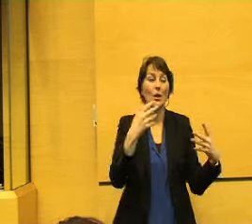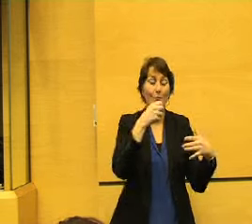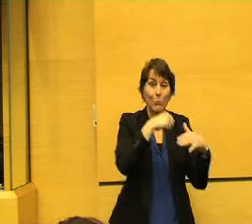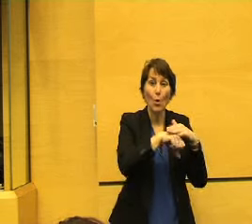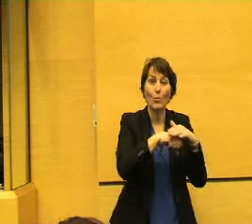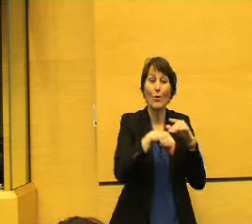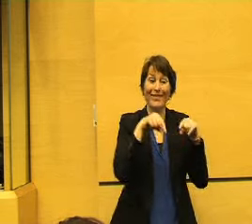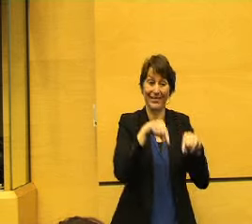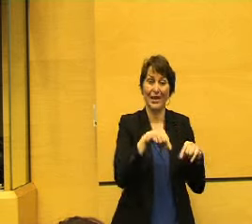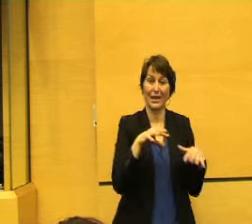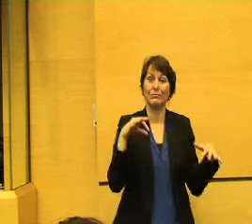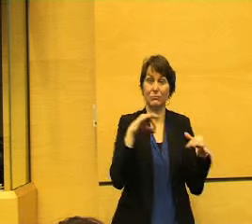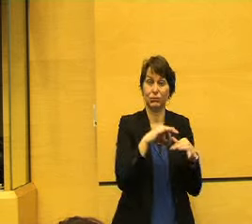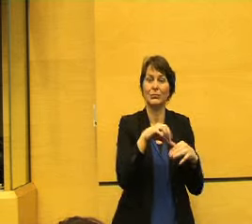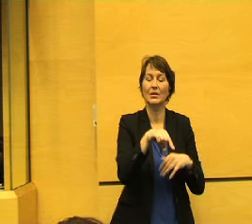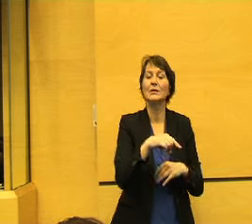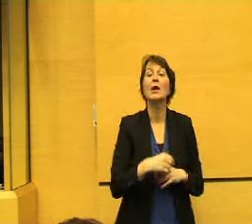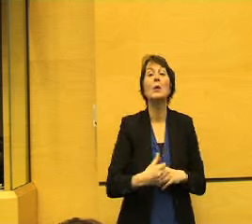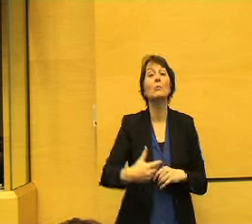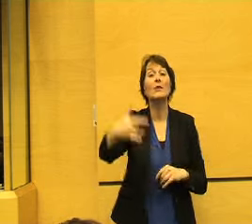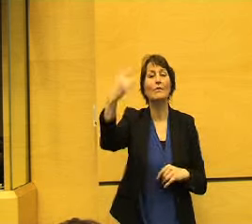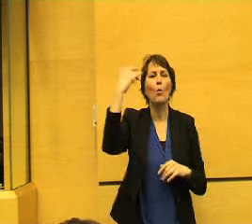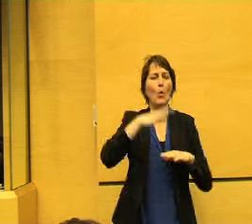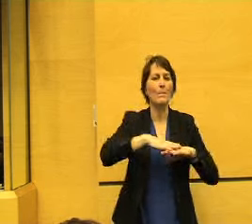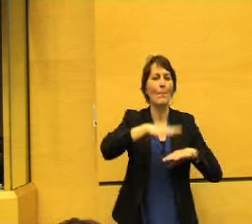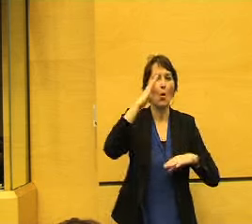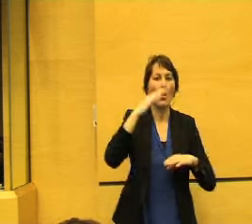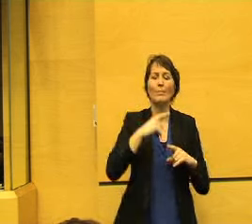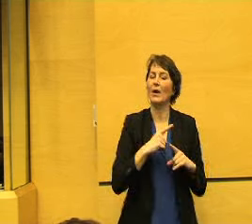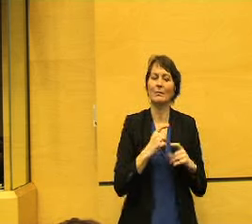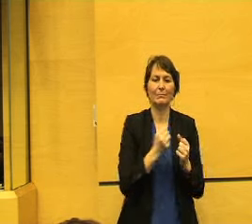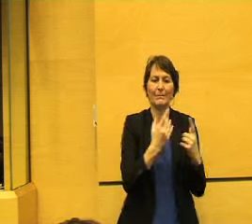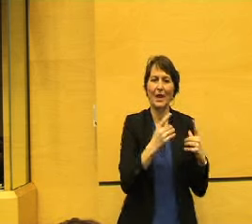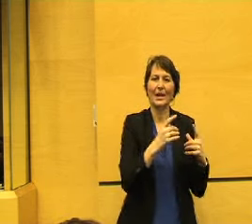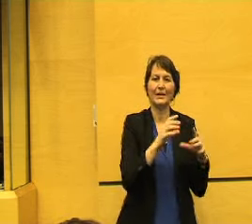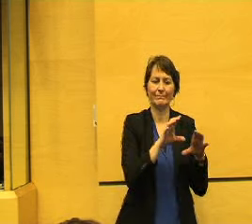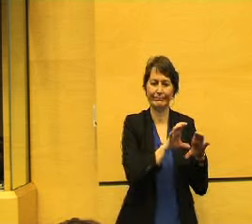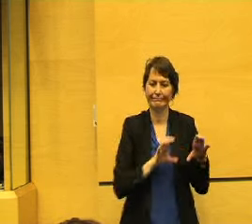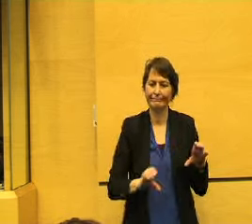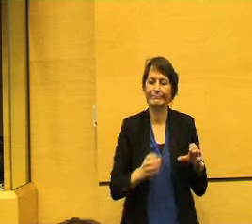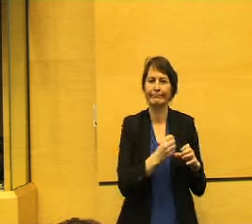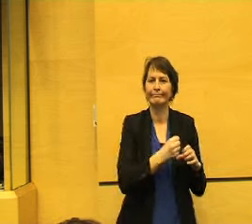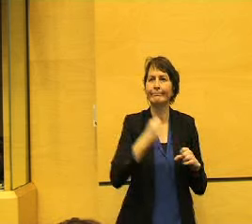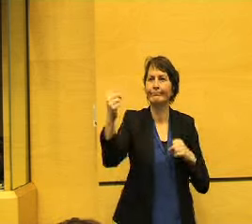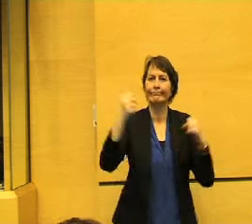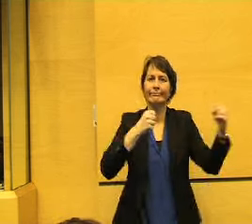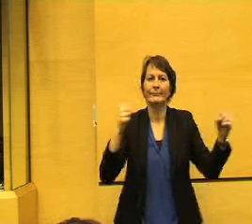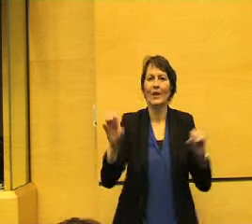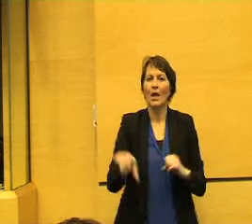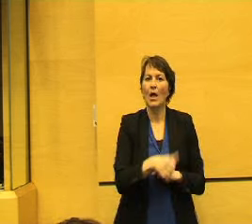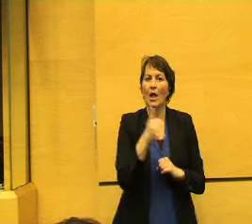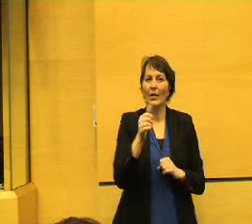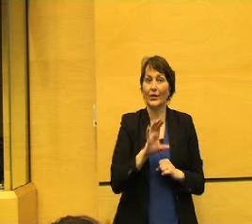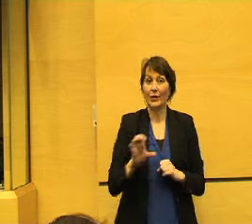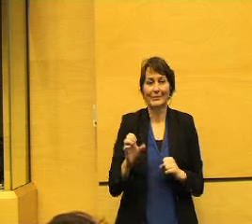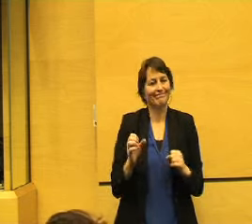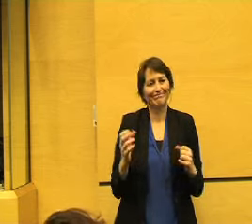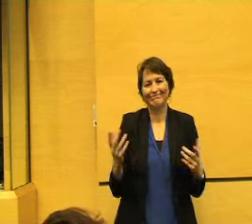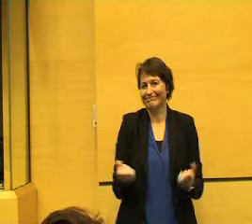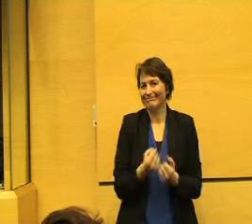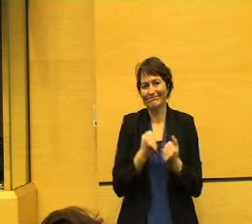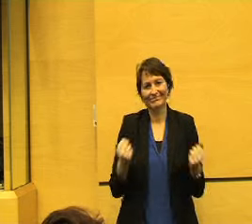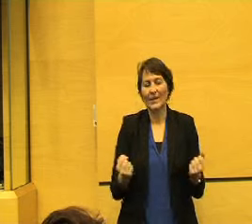number used to be higher, but many have been resettled to third countries. Unfortunately, I don't have the number